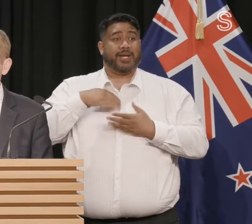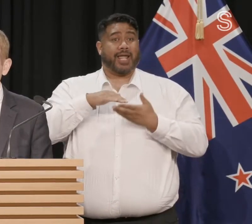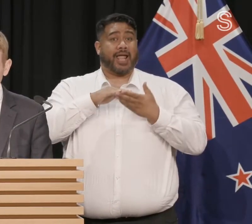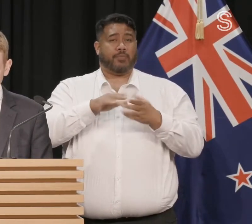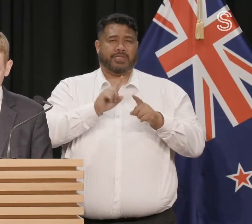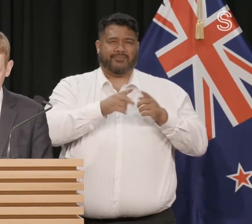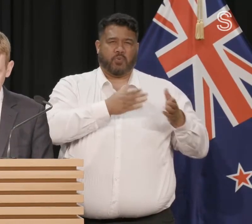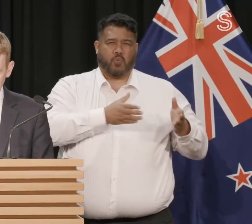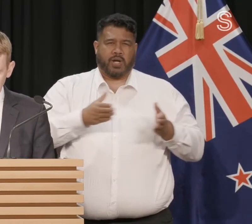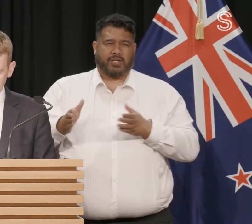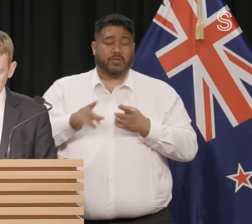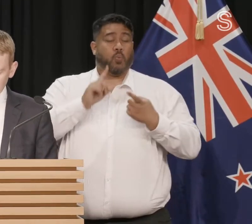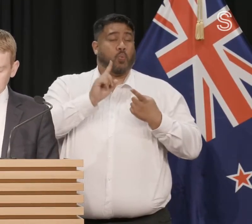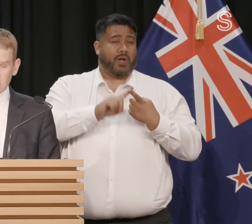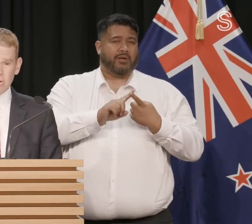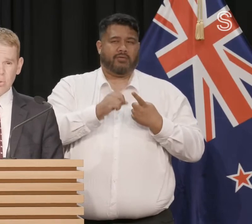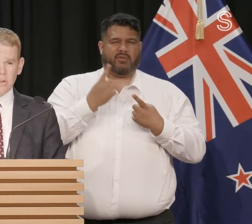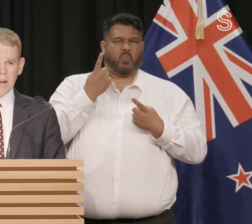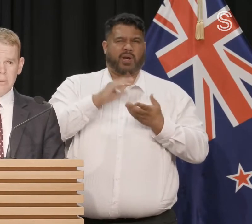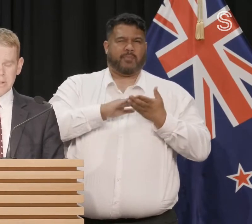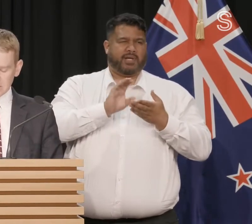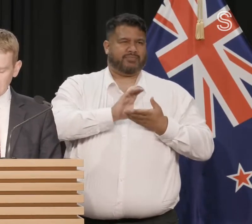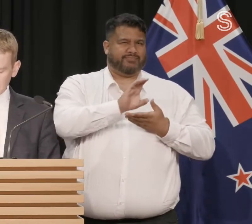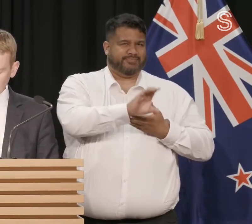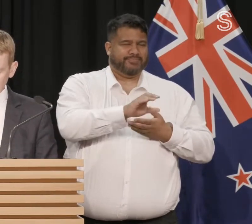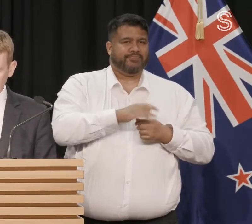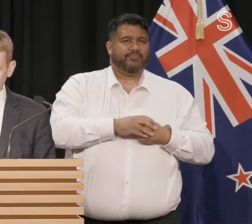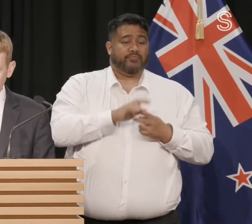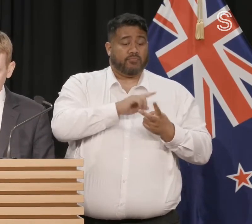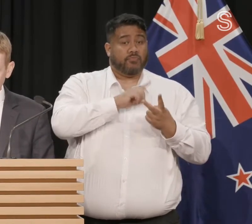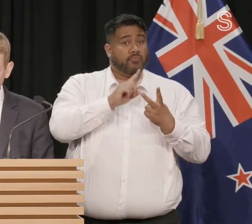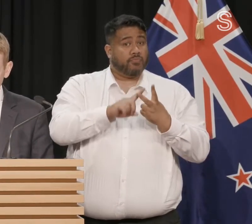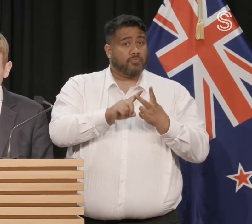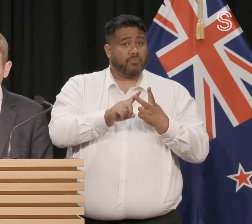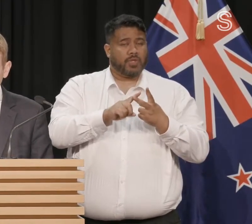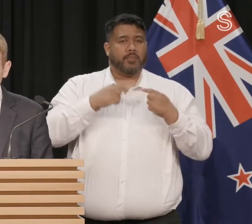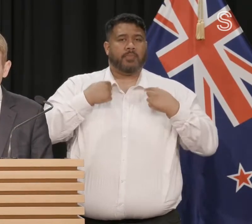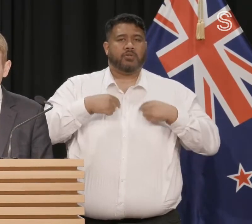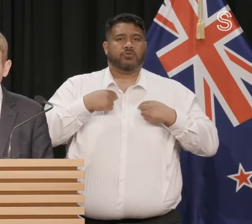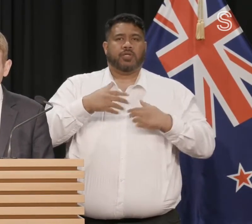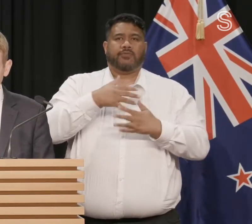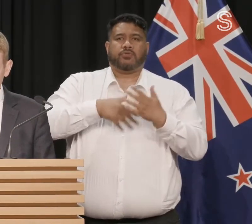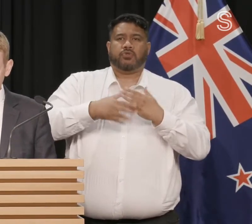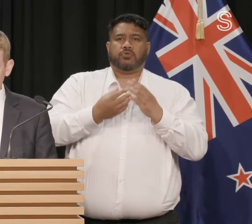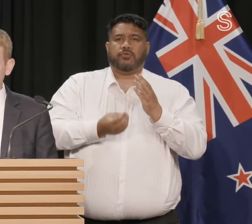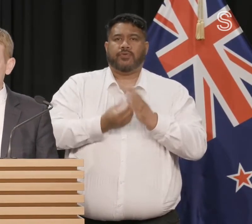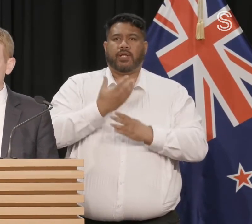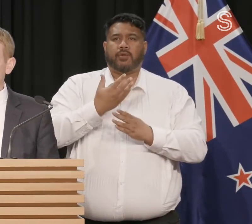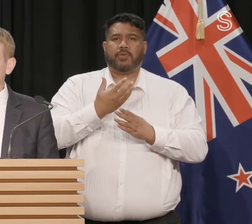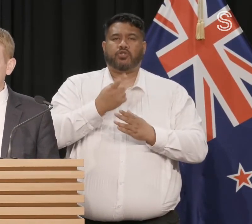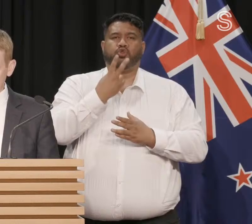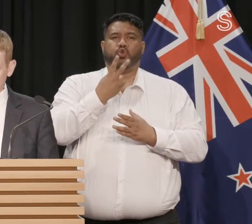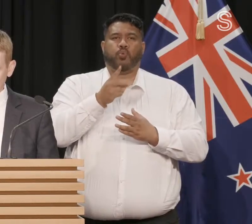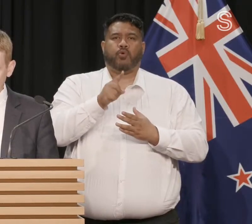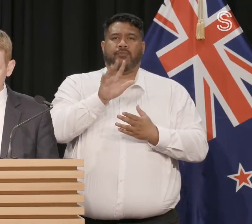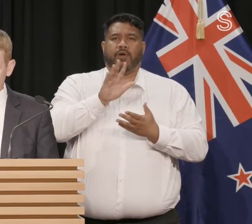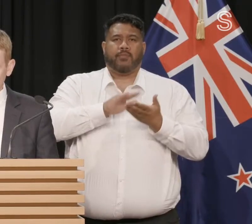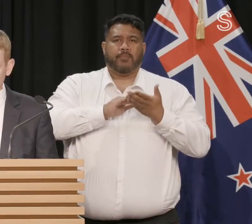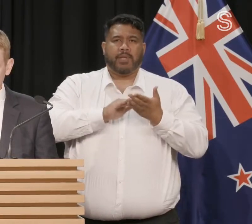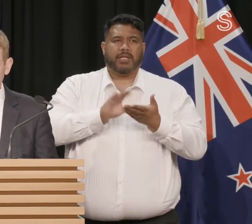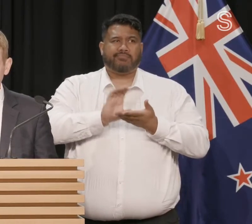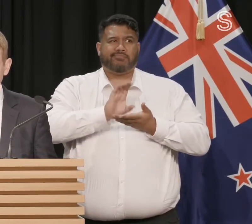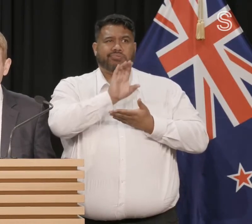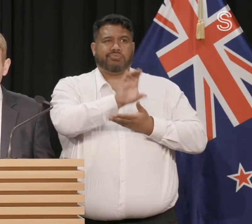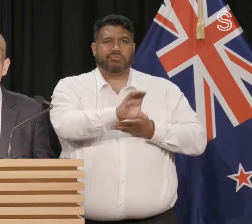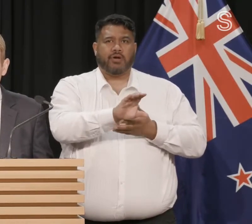on its feet. The Ministry of Social Development has so far paid out over $2.5 million in civil defence grants to